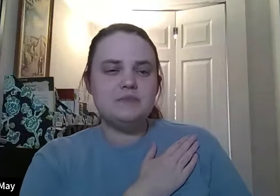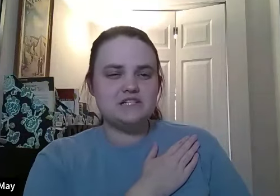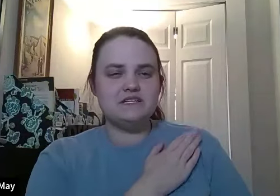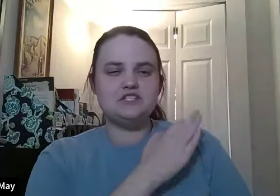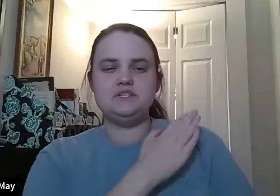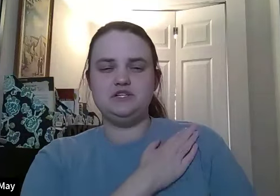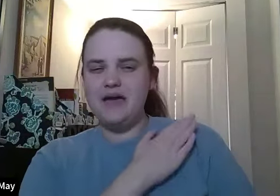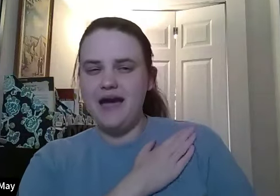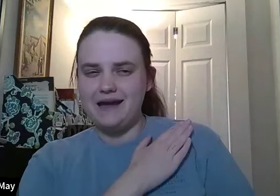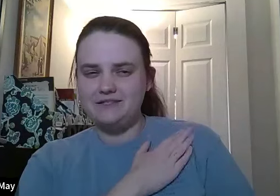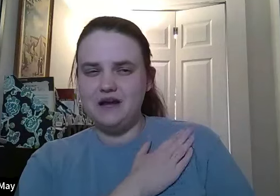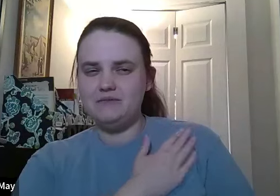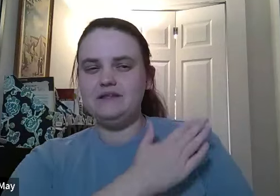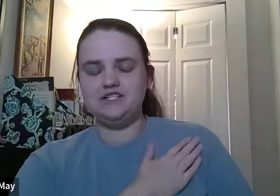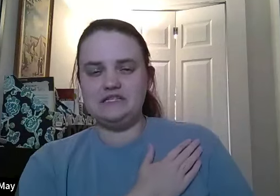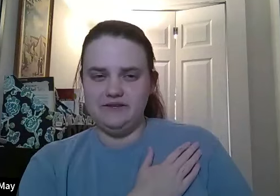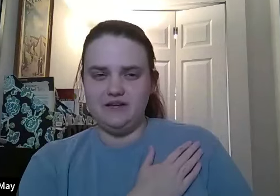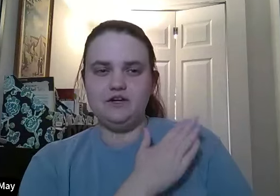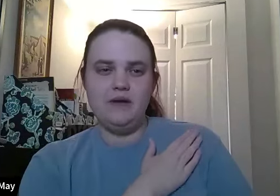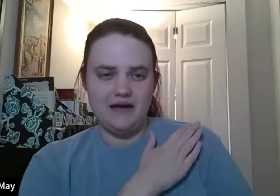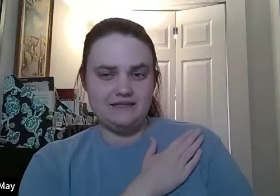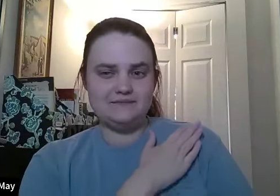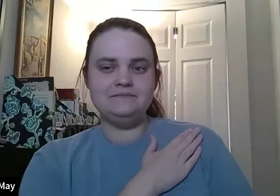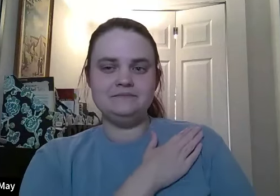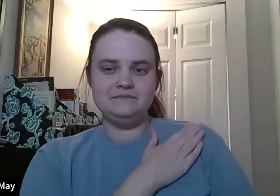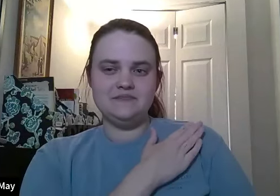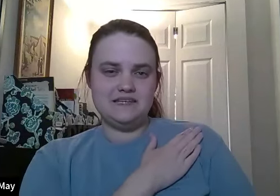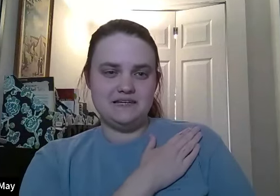Pledge of Allegiance, but you pat. You're not really like just leaving it there. You pat it. Sunday.